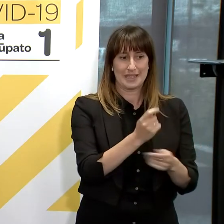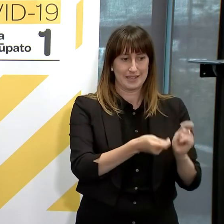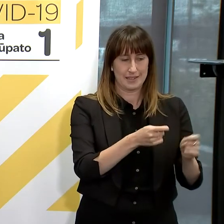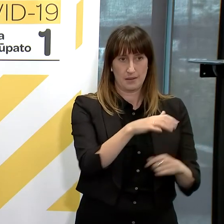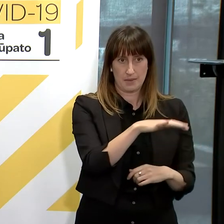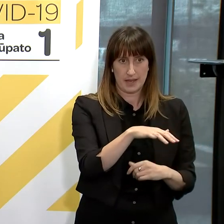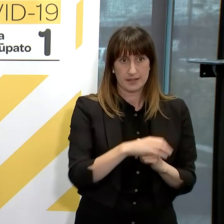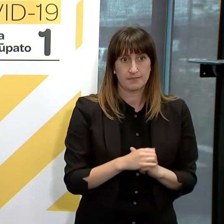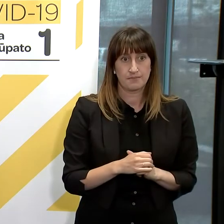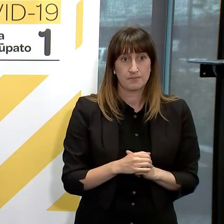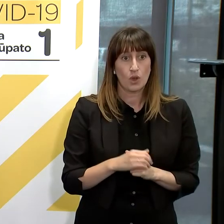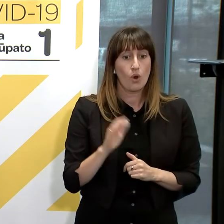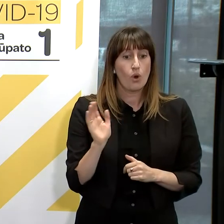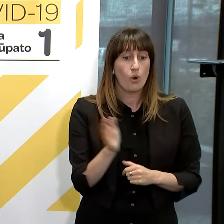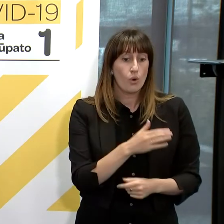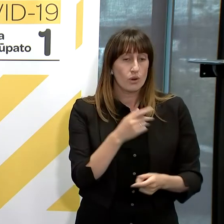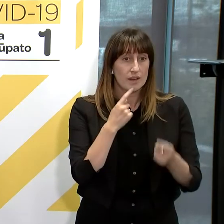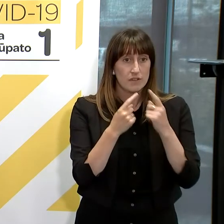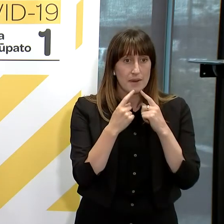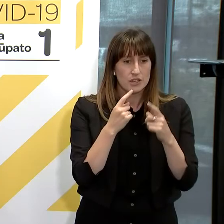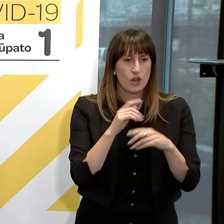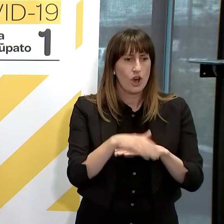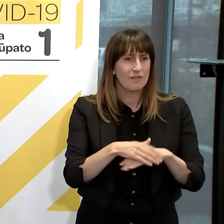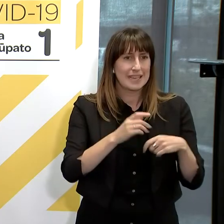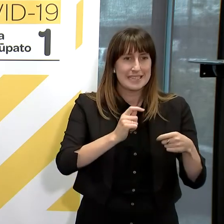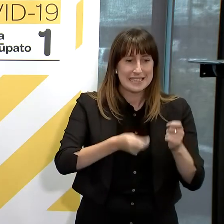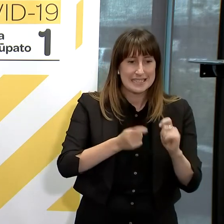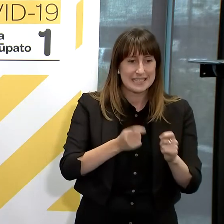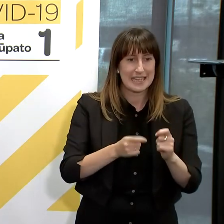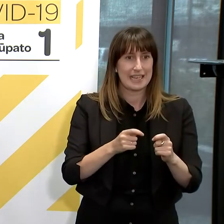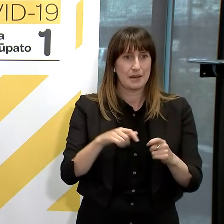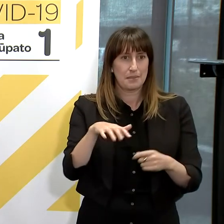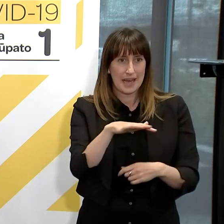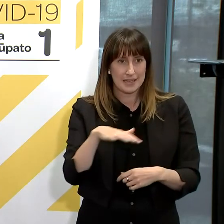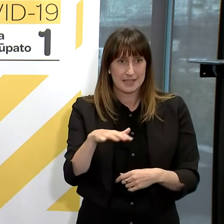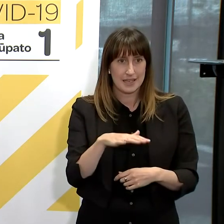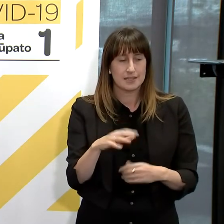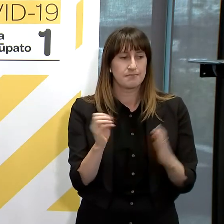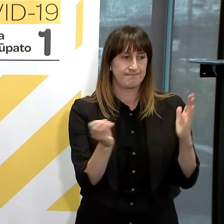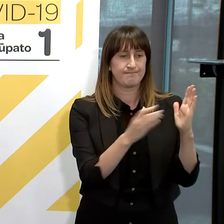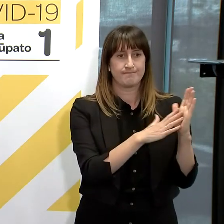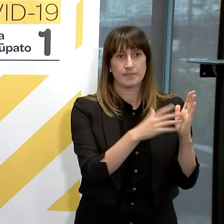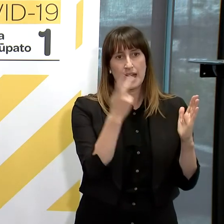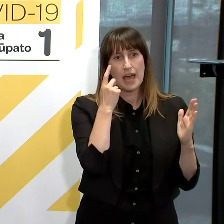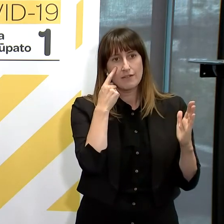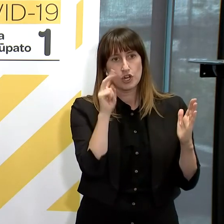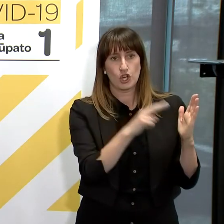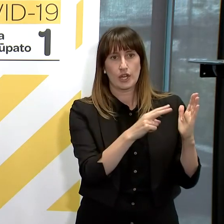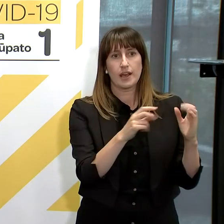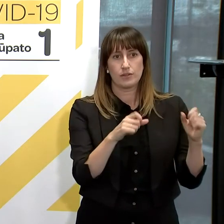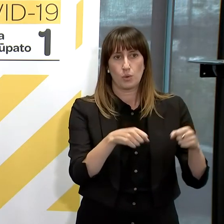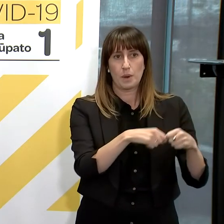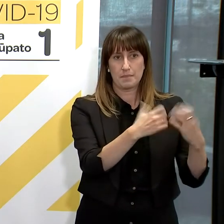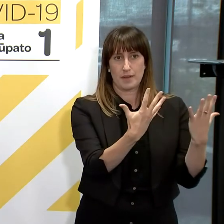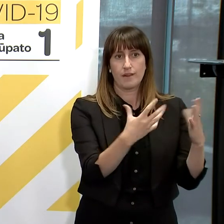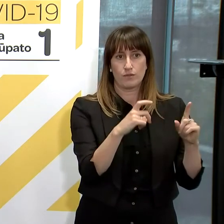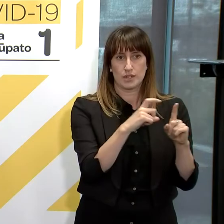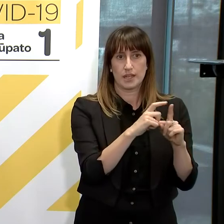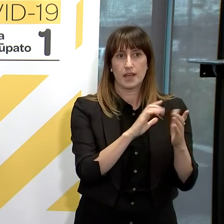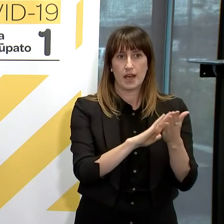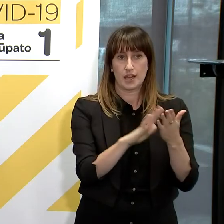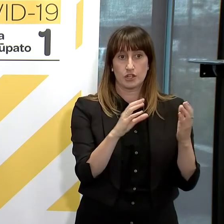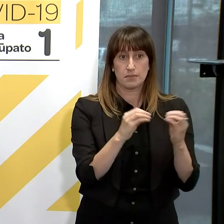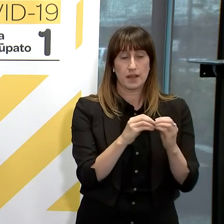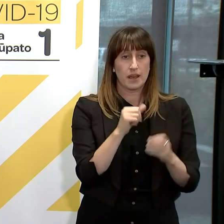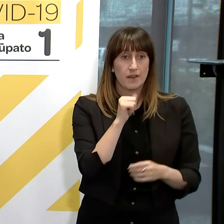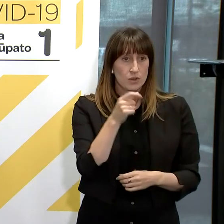Details of these and all other testing facilities in the region are available on the DHB's website. People who are concerned or who